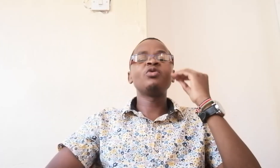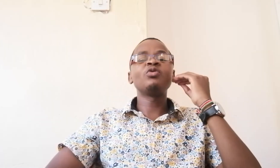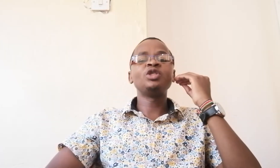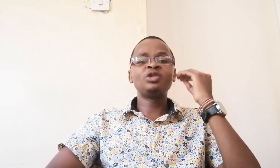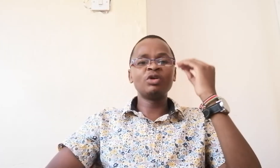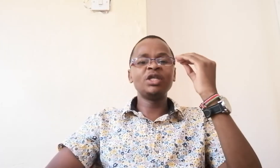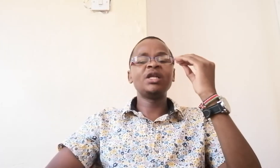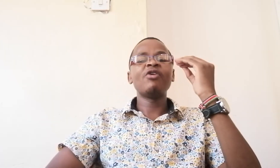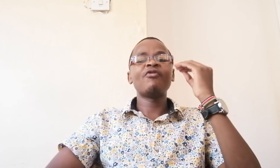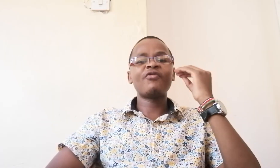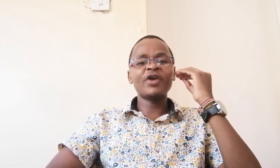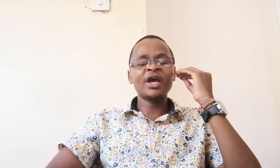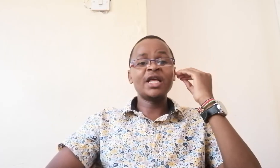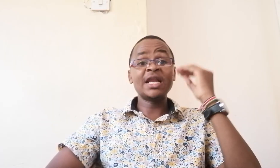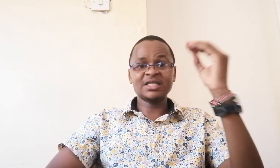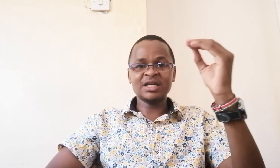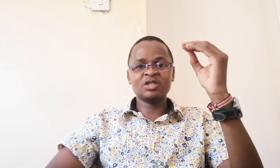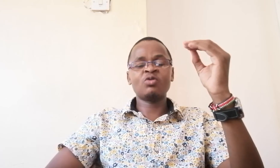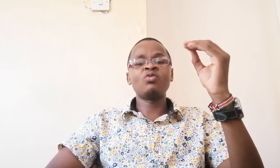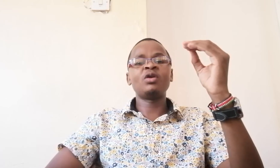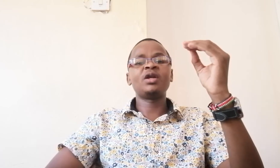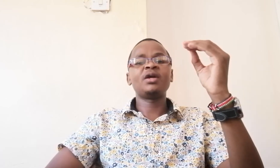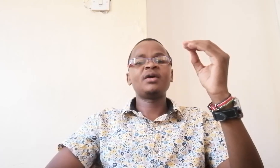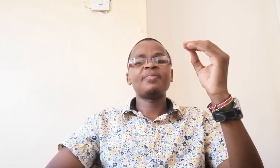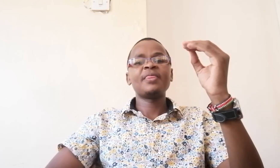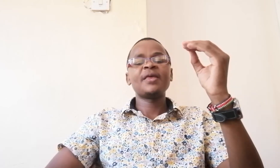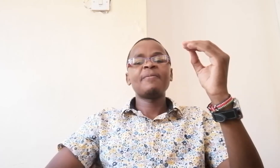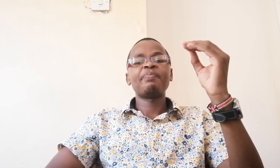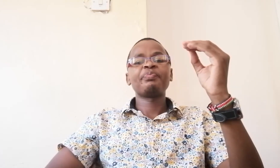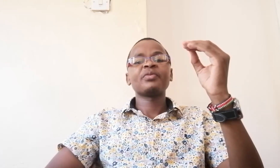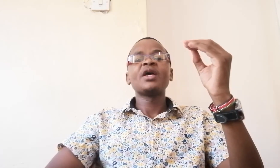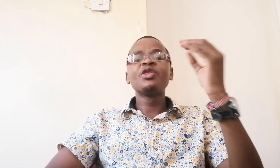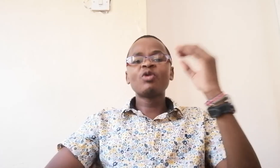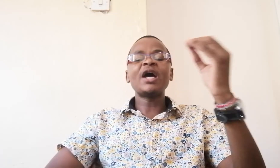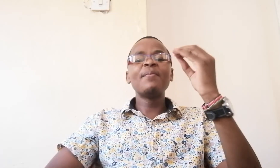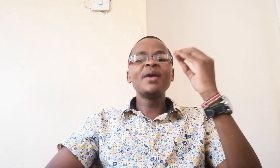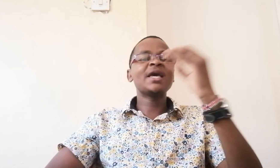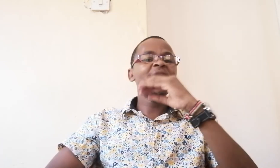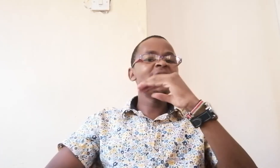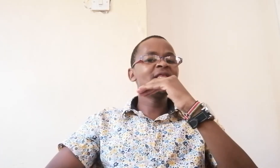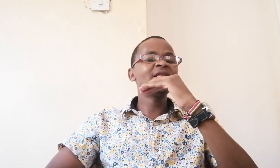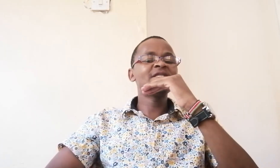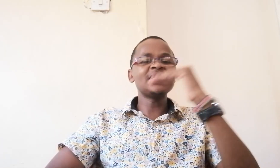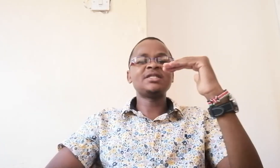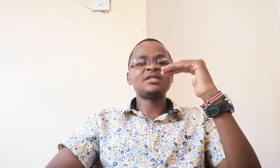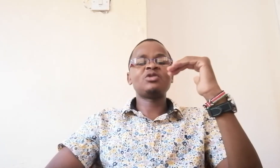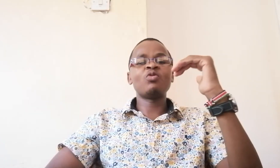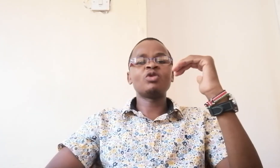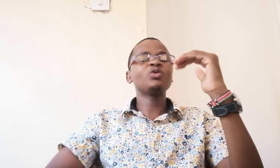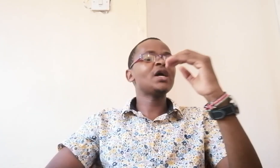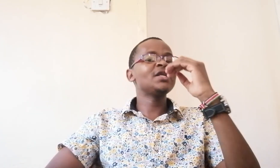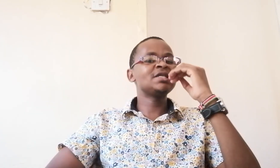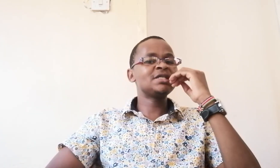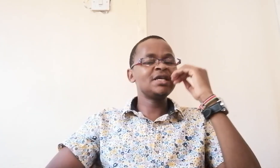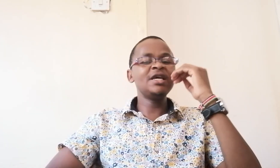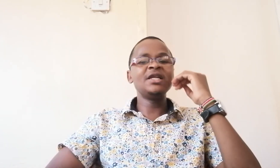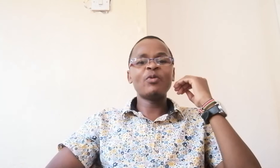you join nursery school, you can make any sentence you want. You can say any